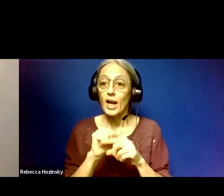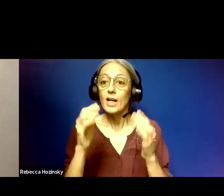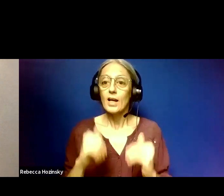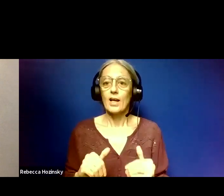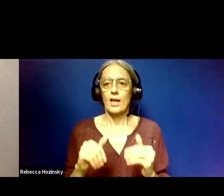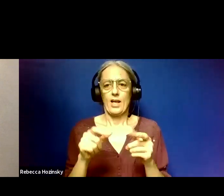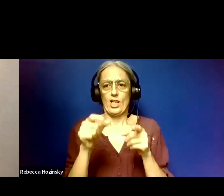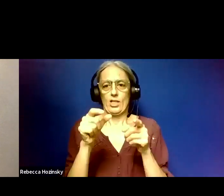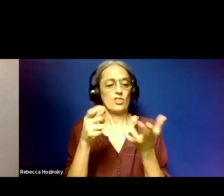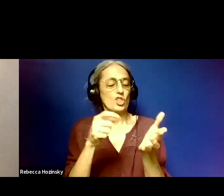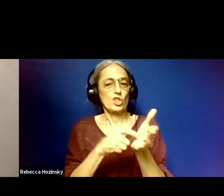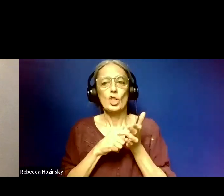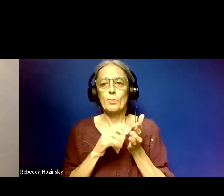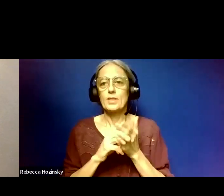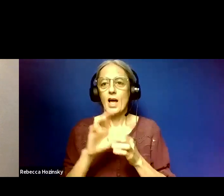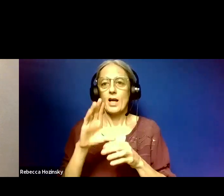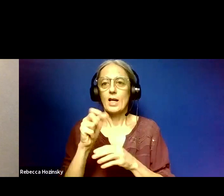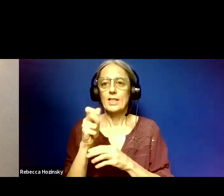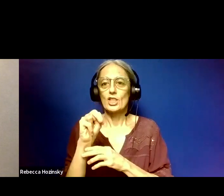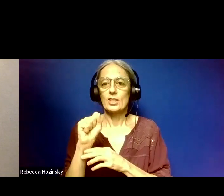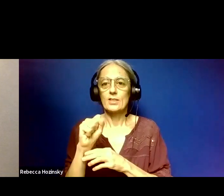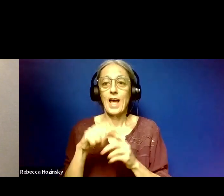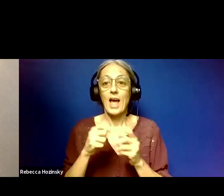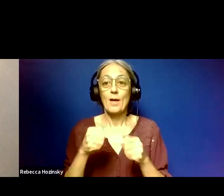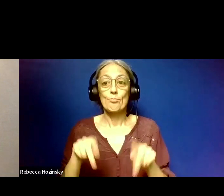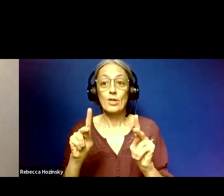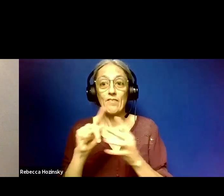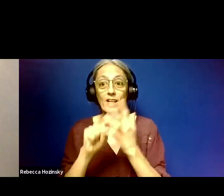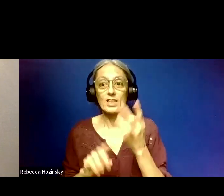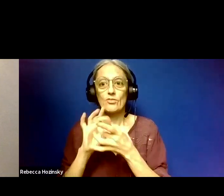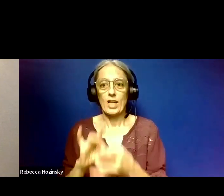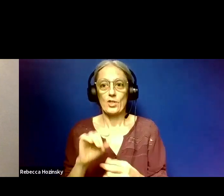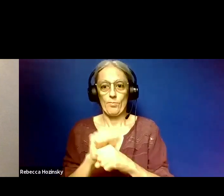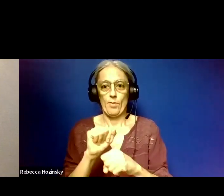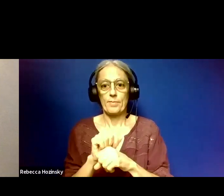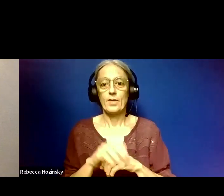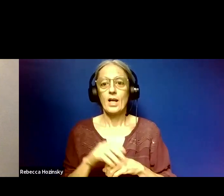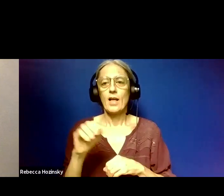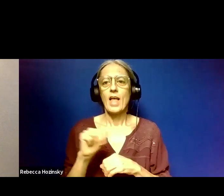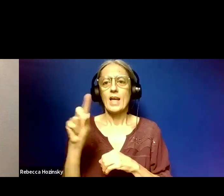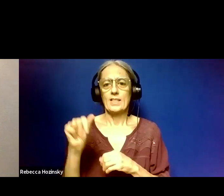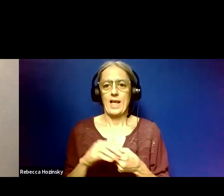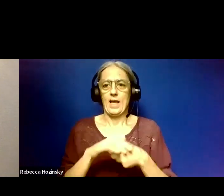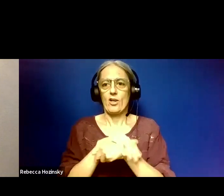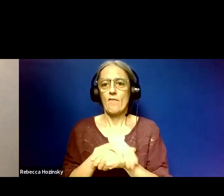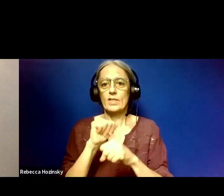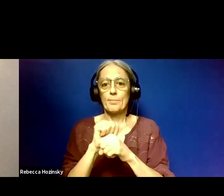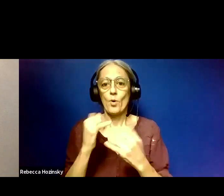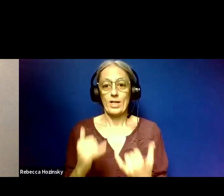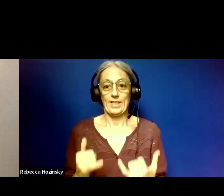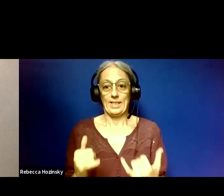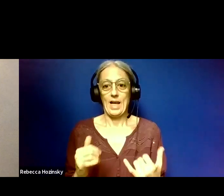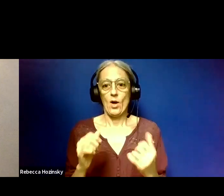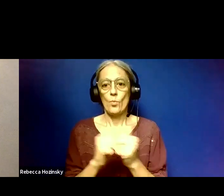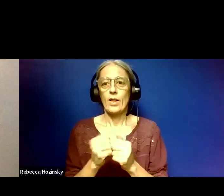and conditions and privileges of employment. The ADA covers employees now with 15